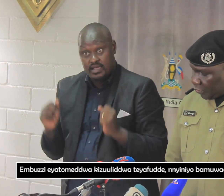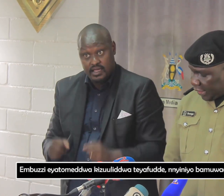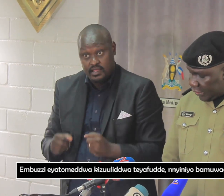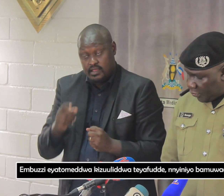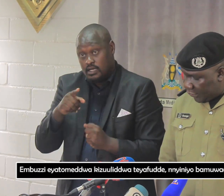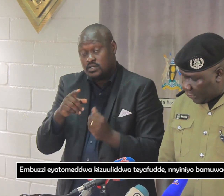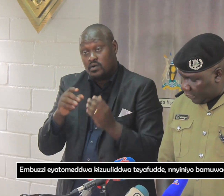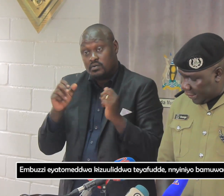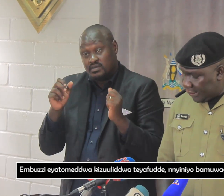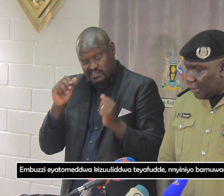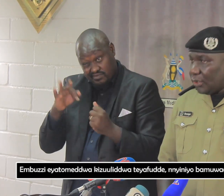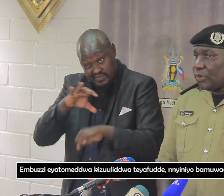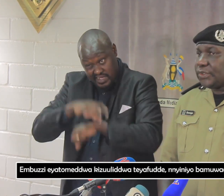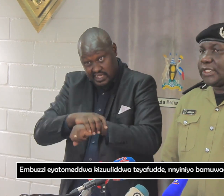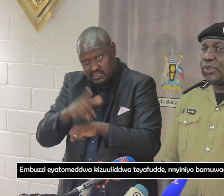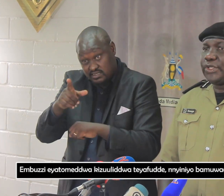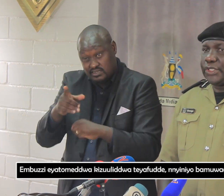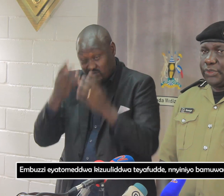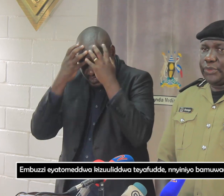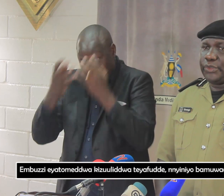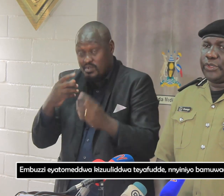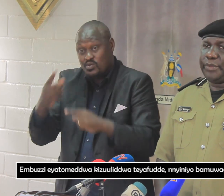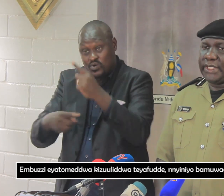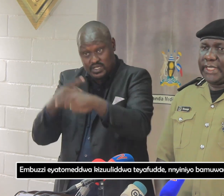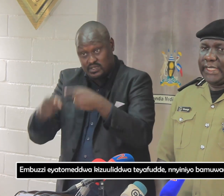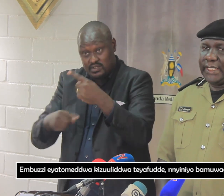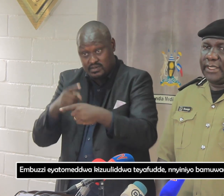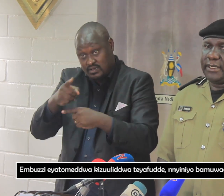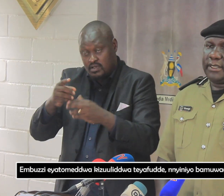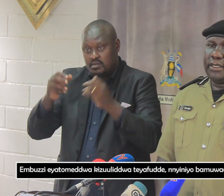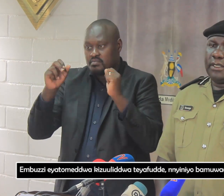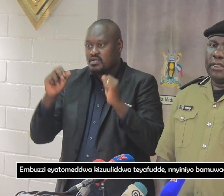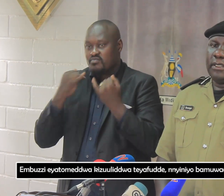be able to expose those ones who still continue to repeatedly